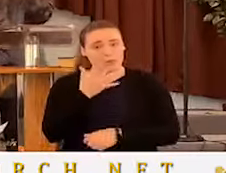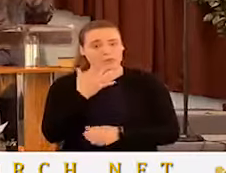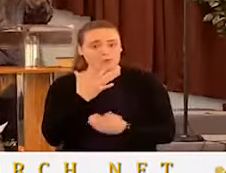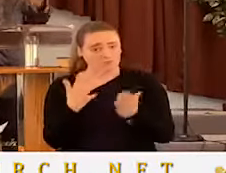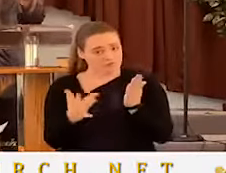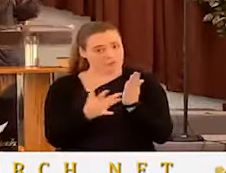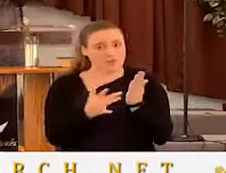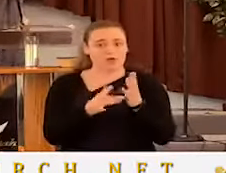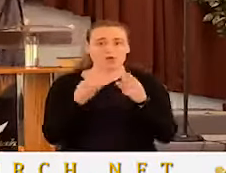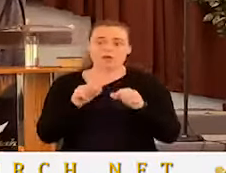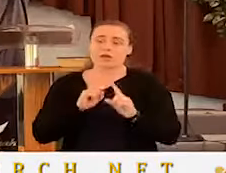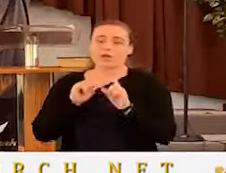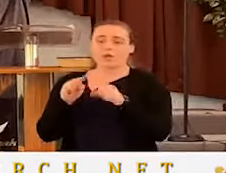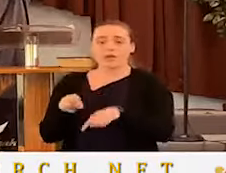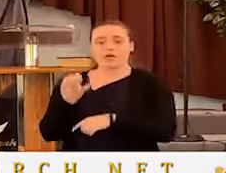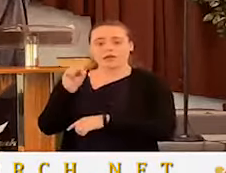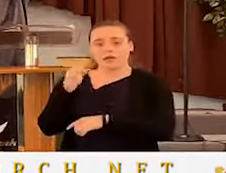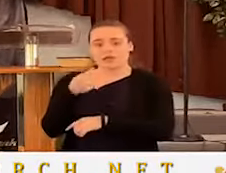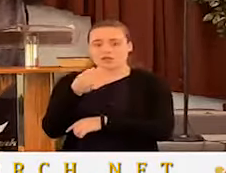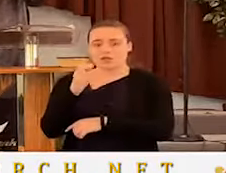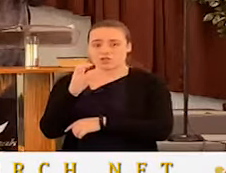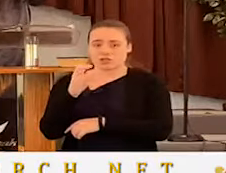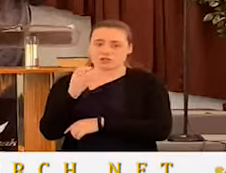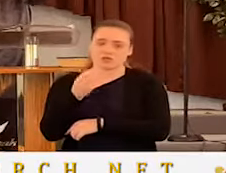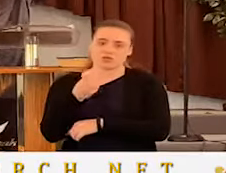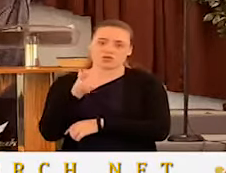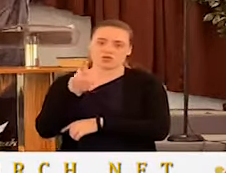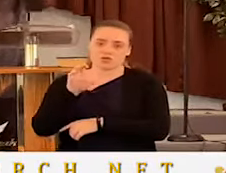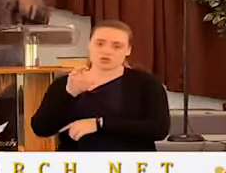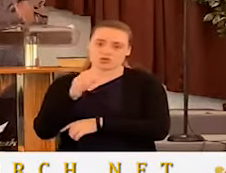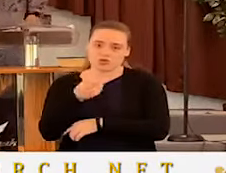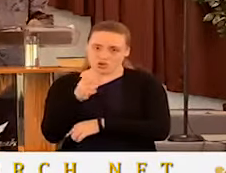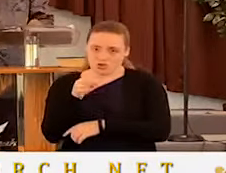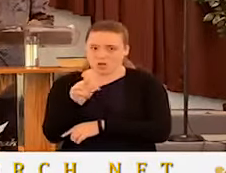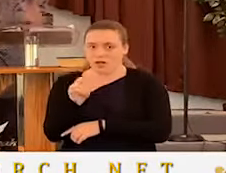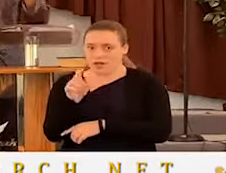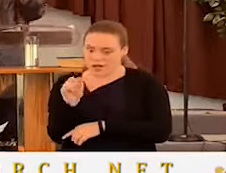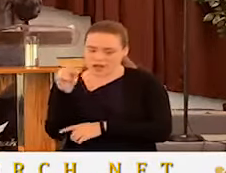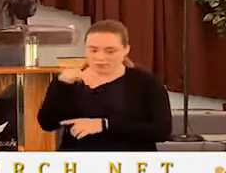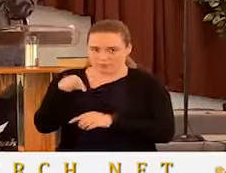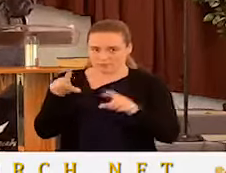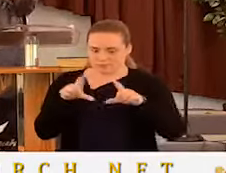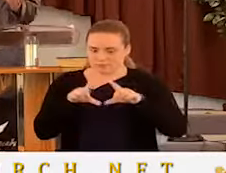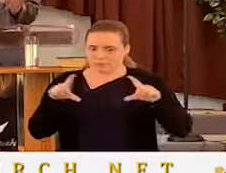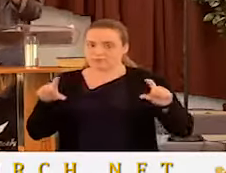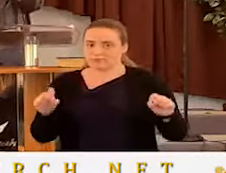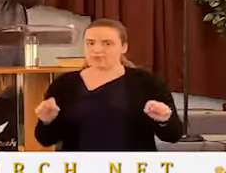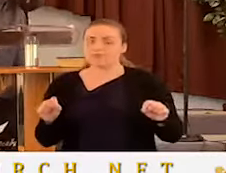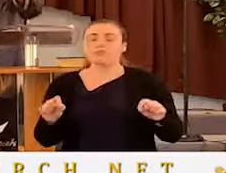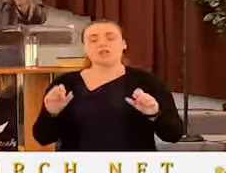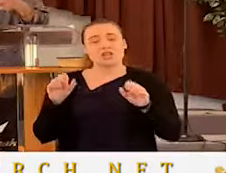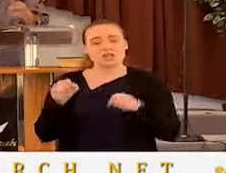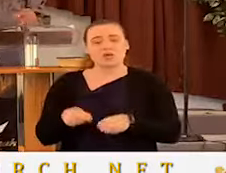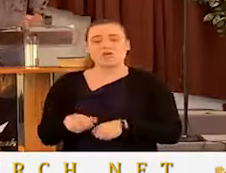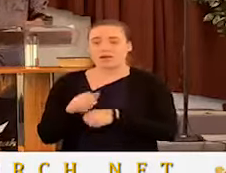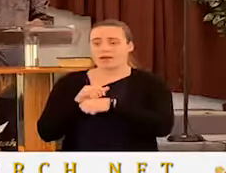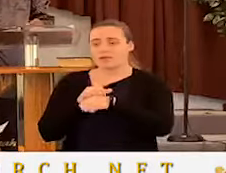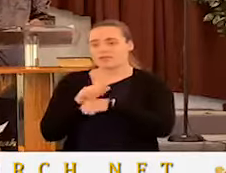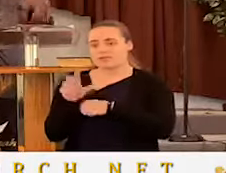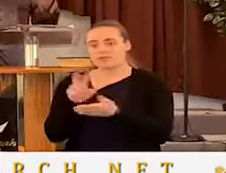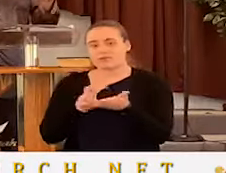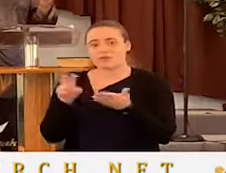to the website, sgchurch.com. It's right there on the screen. And you can click on the giving button. I want you to give by debit or credit